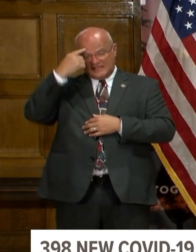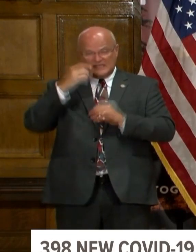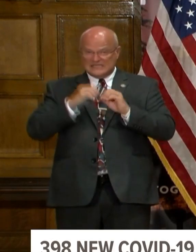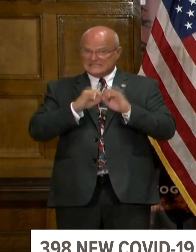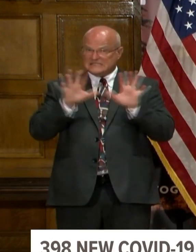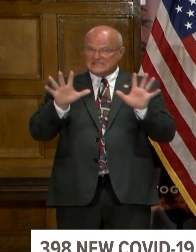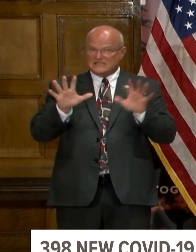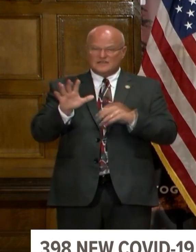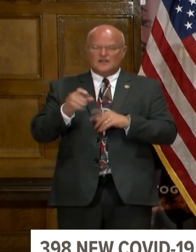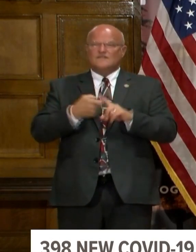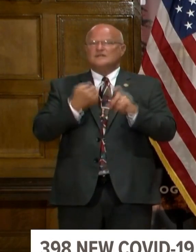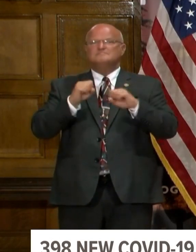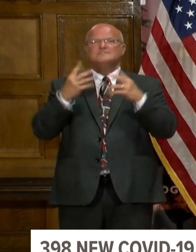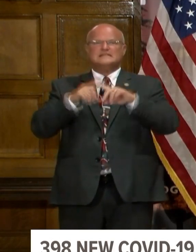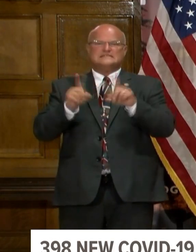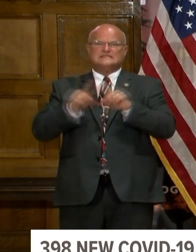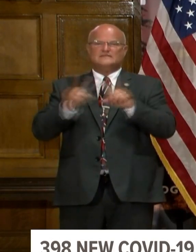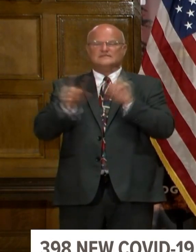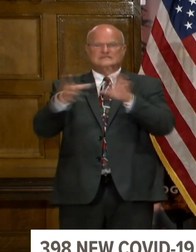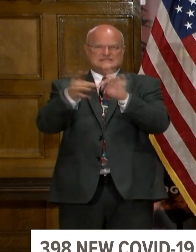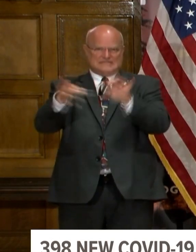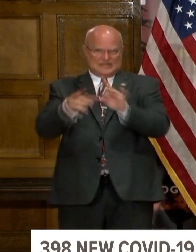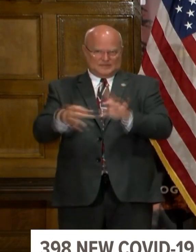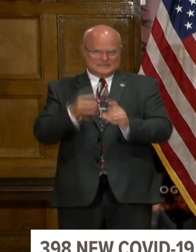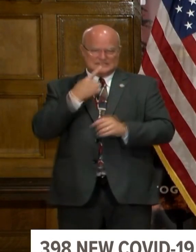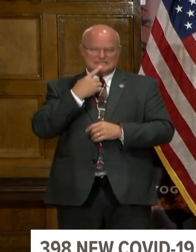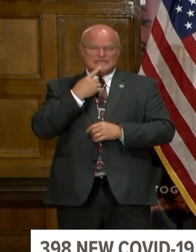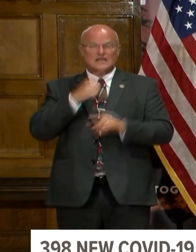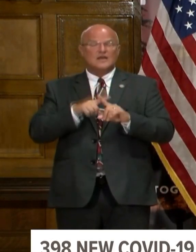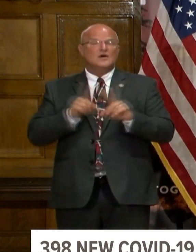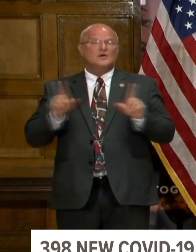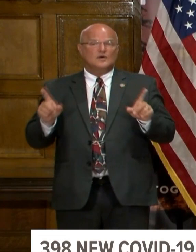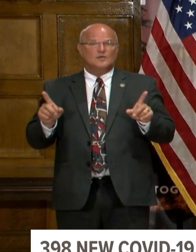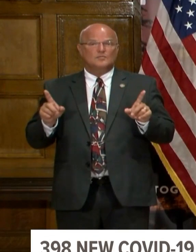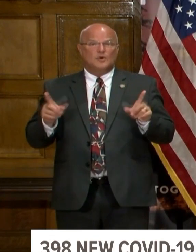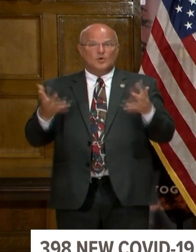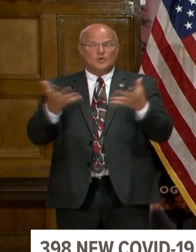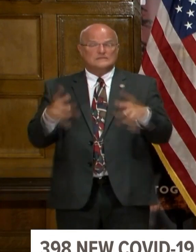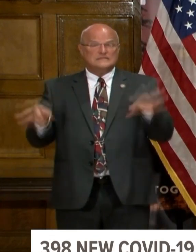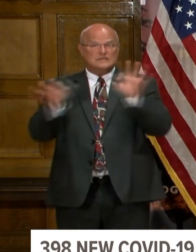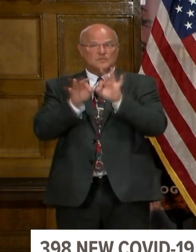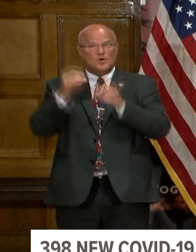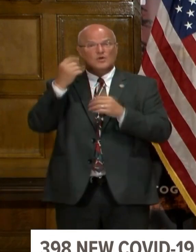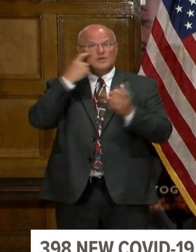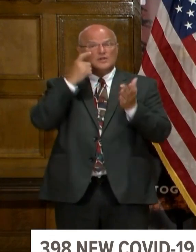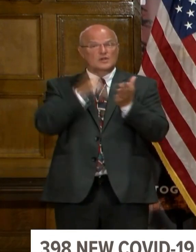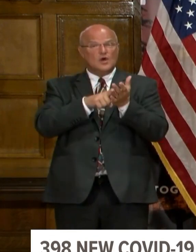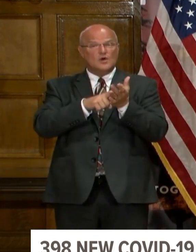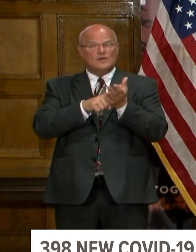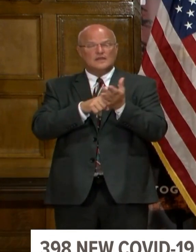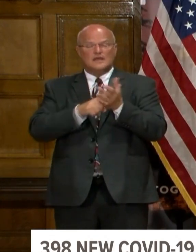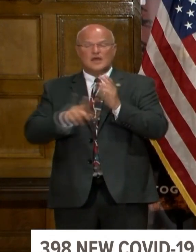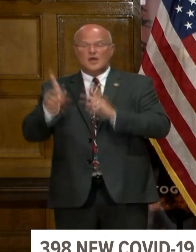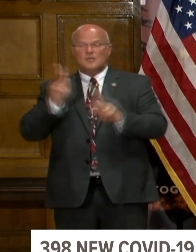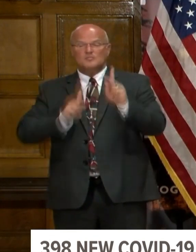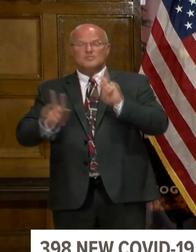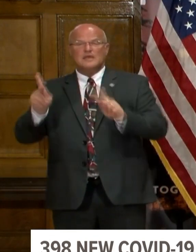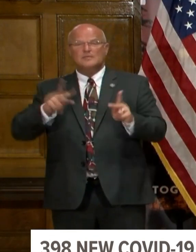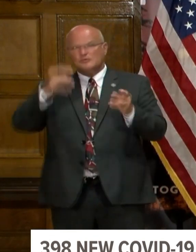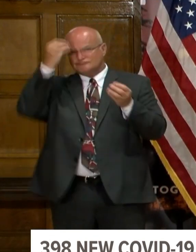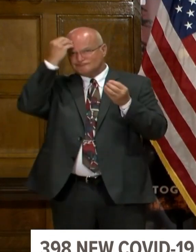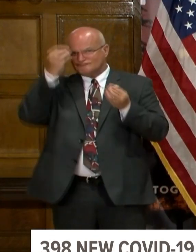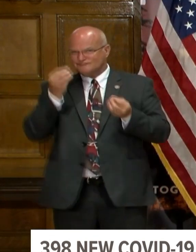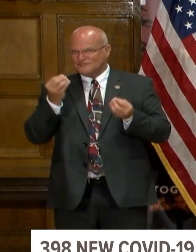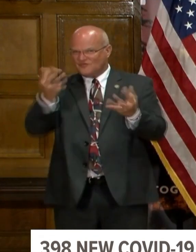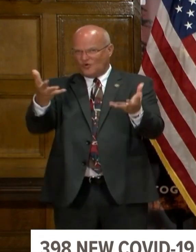from many different public statements. But what's important to note is that the public was very well